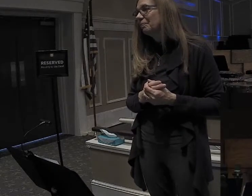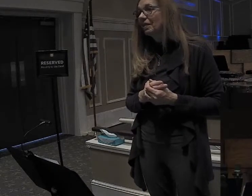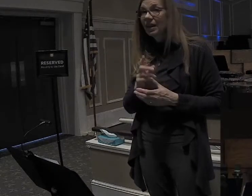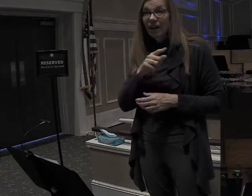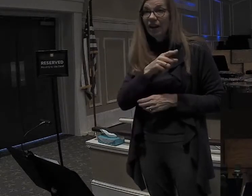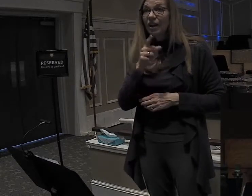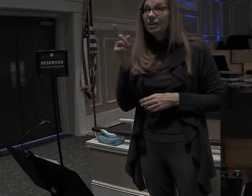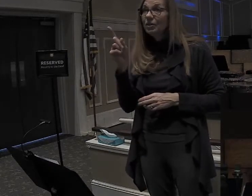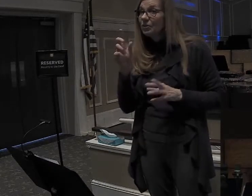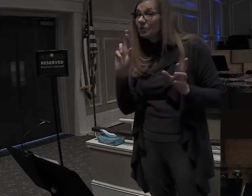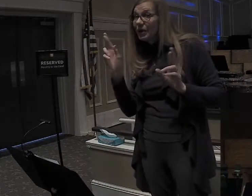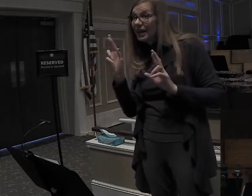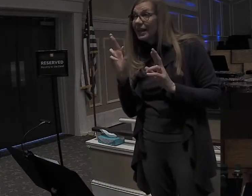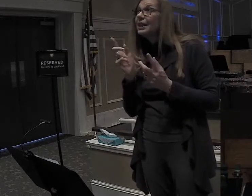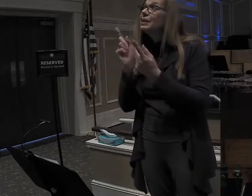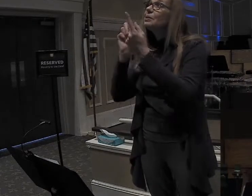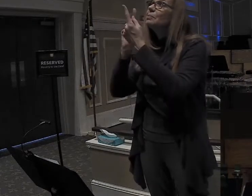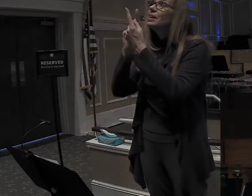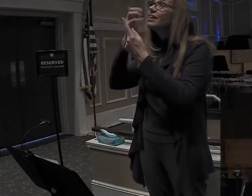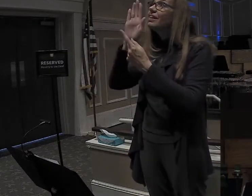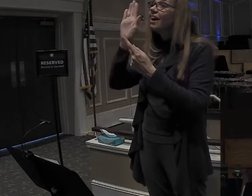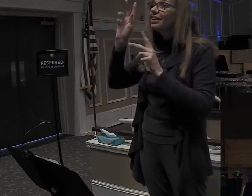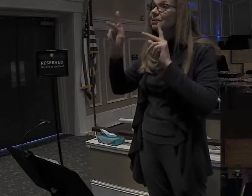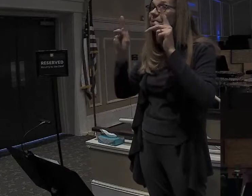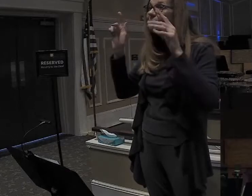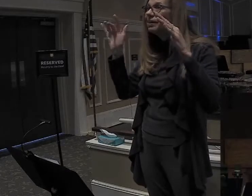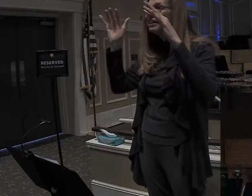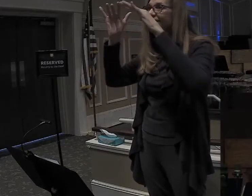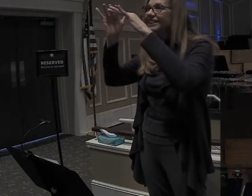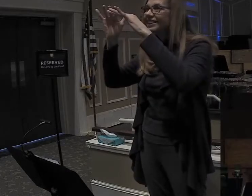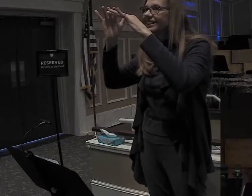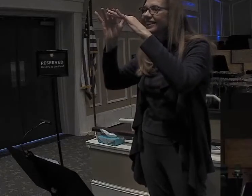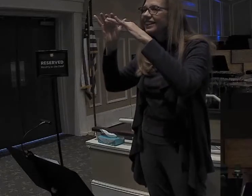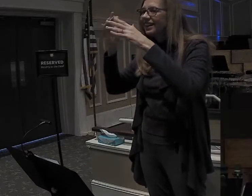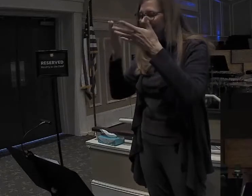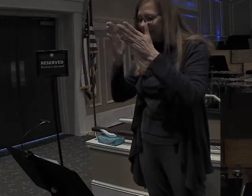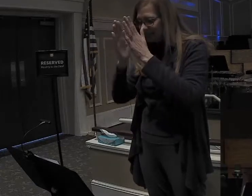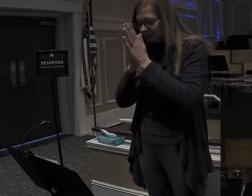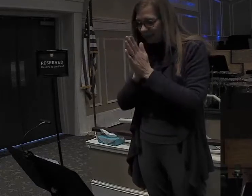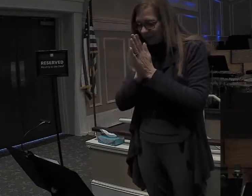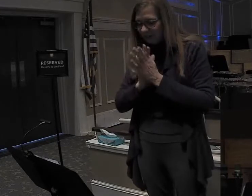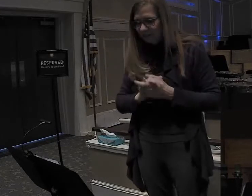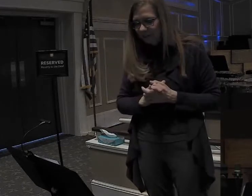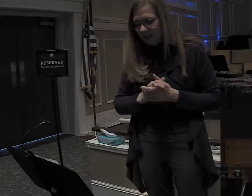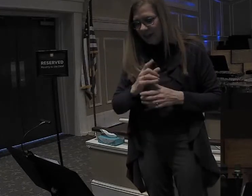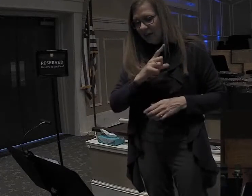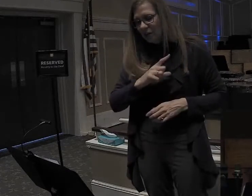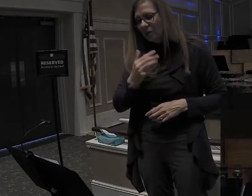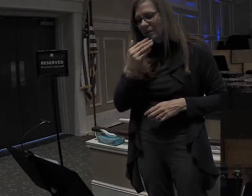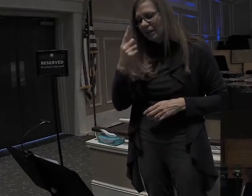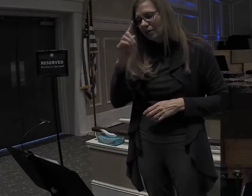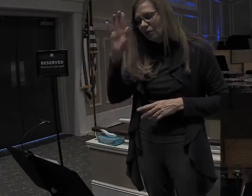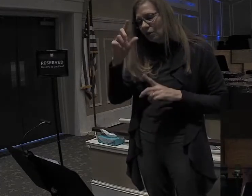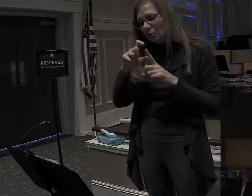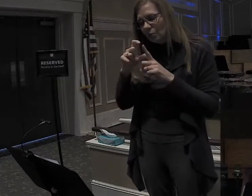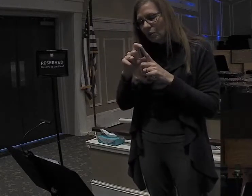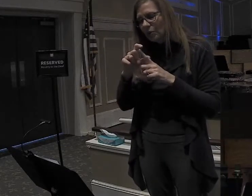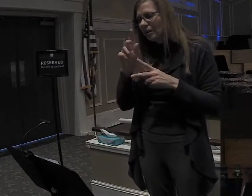Are you today getting ready to meet the saints? Let's pray together. Father, we thank you for your word that is perfect and good and